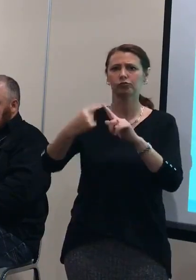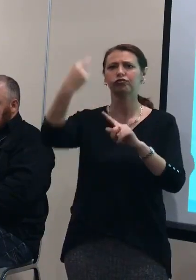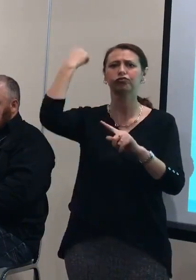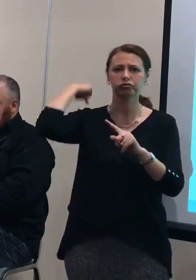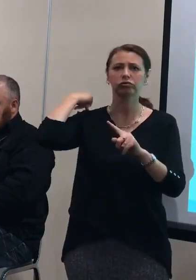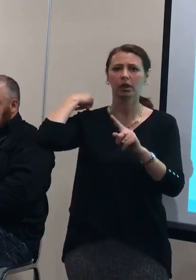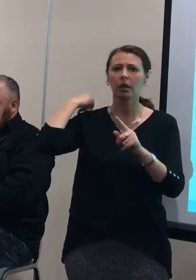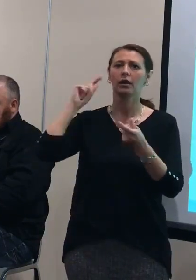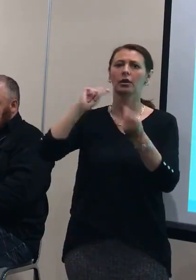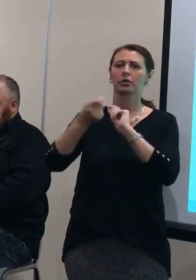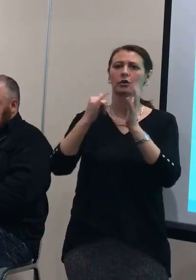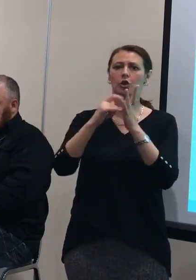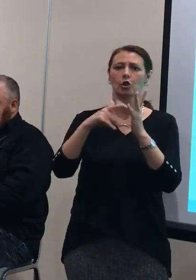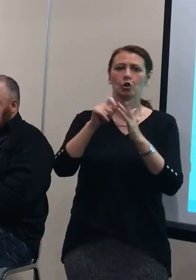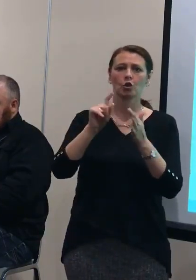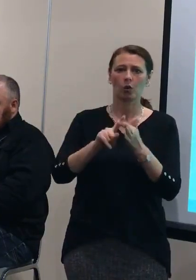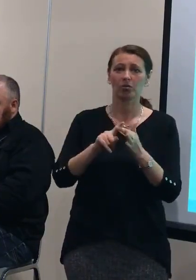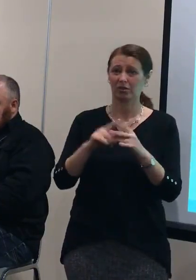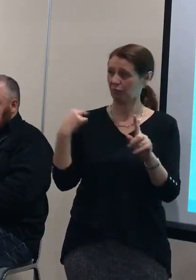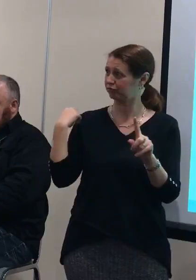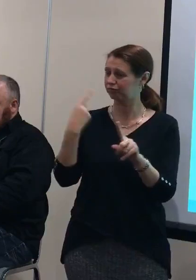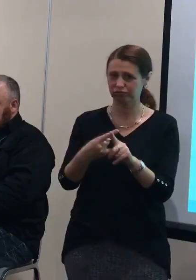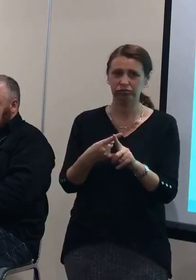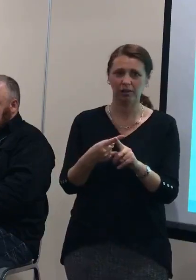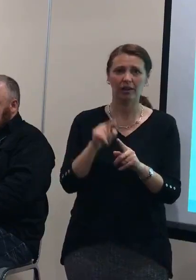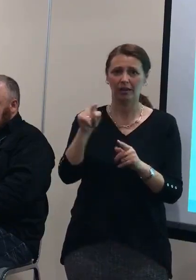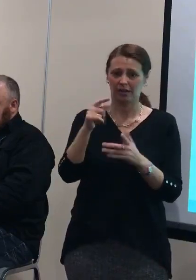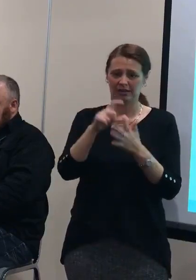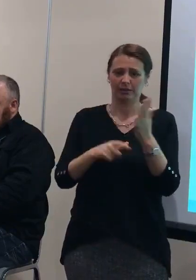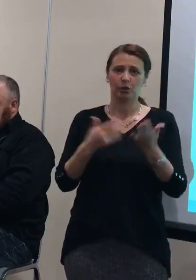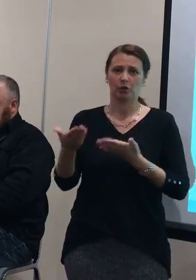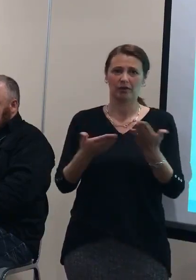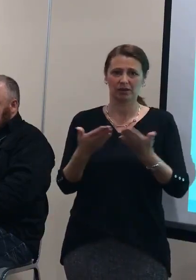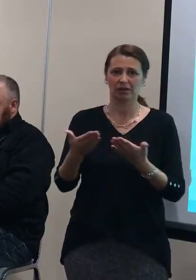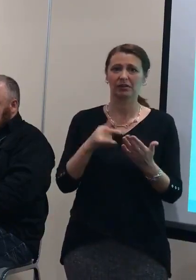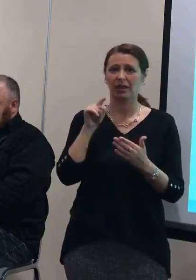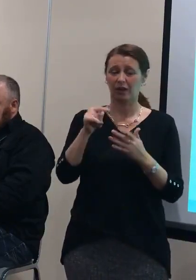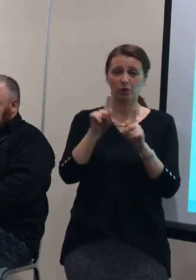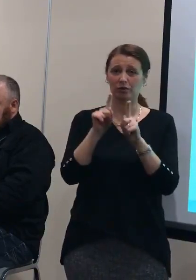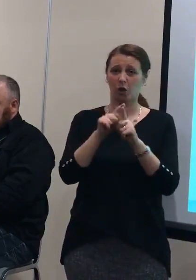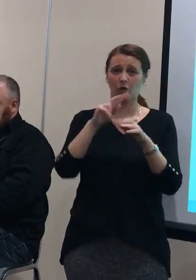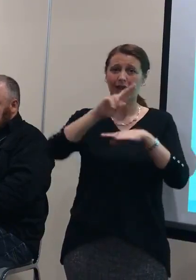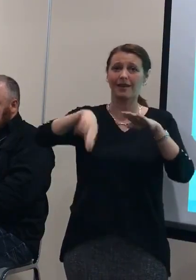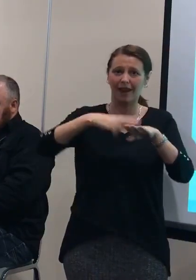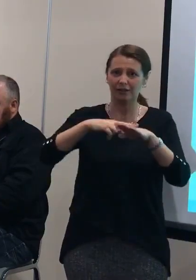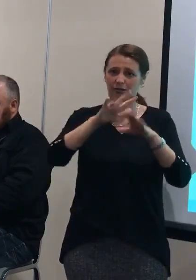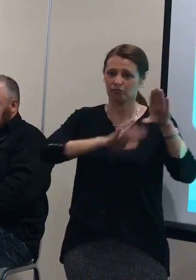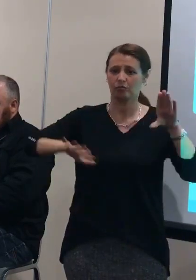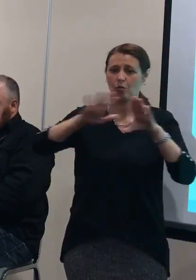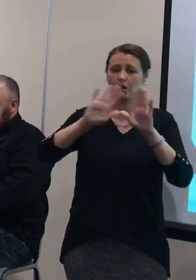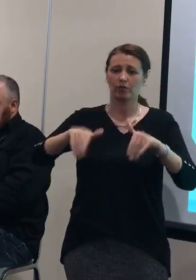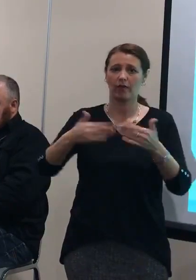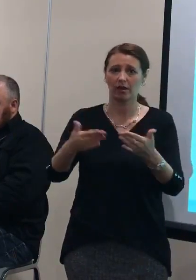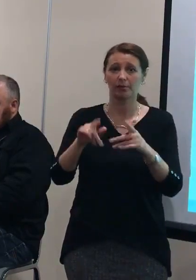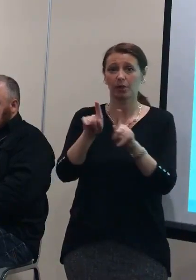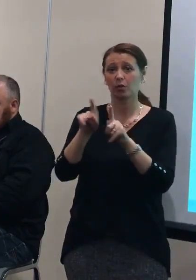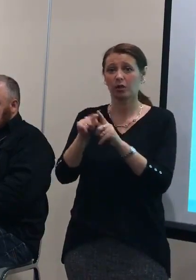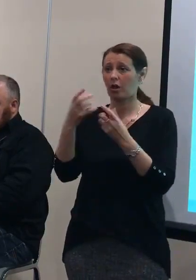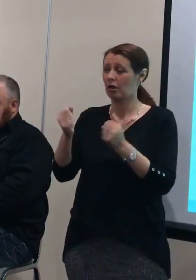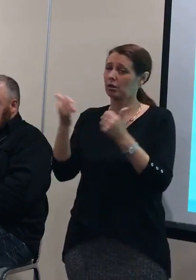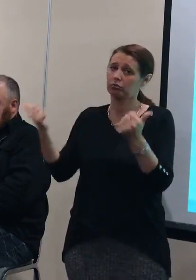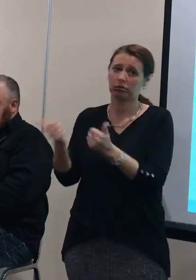a statewide provider of disability services, and there are other statewide and nationwide providers, but there are also a lot of local